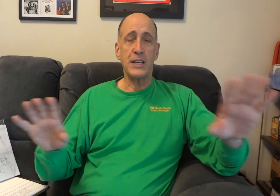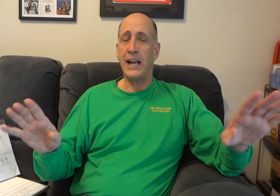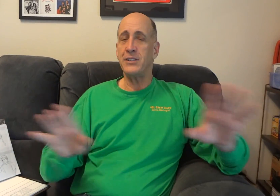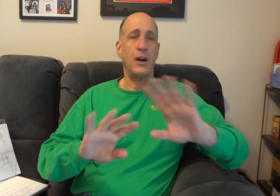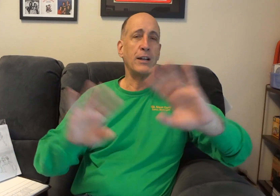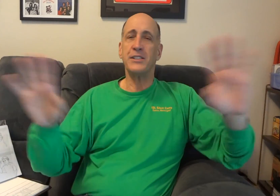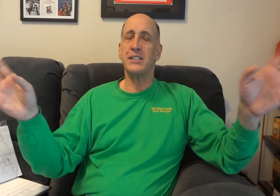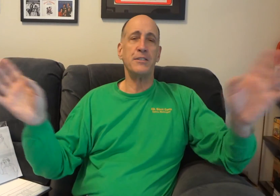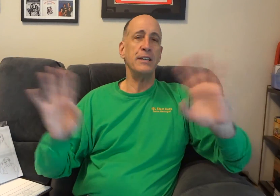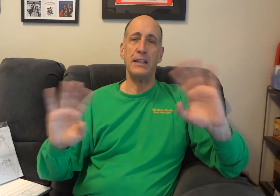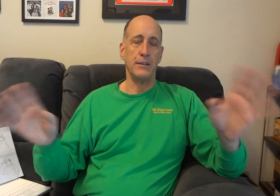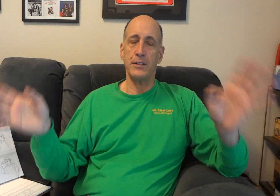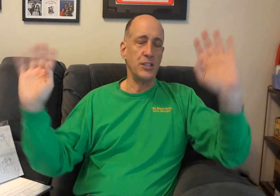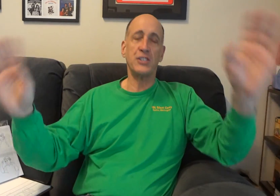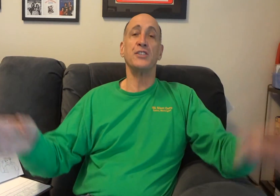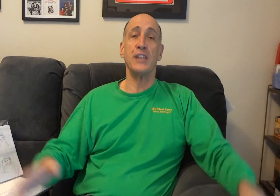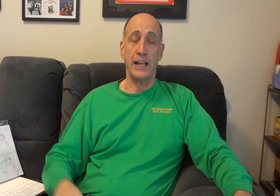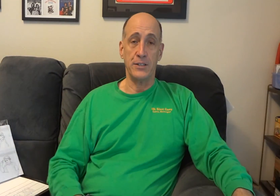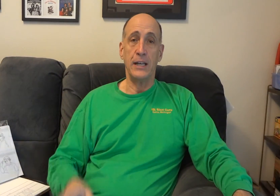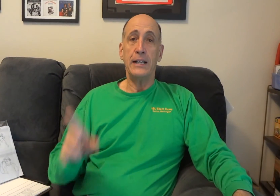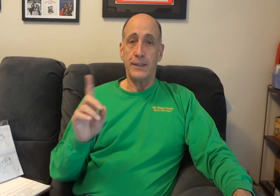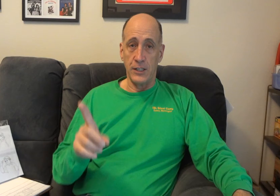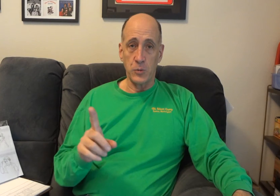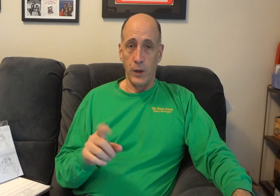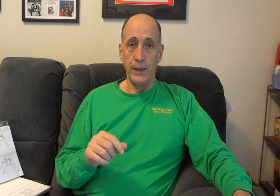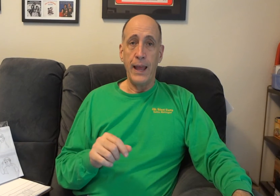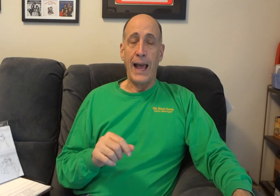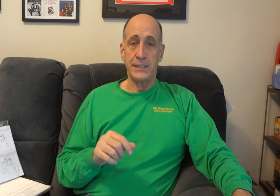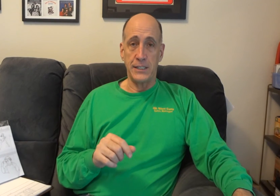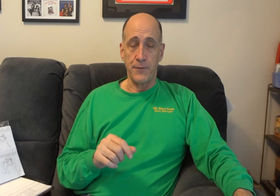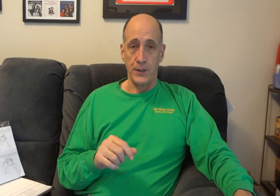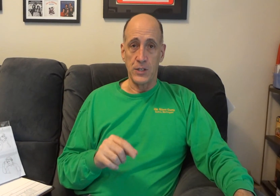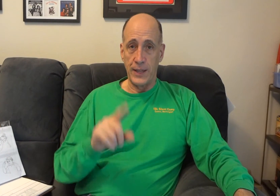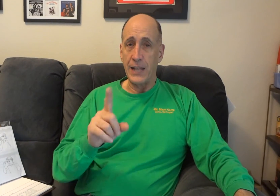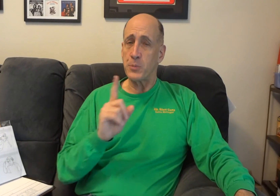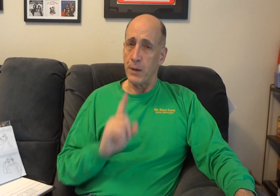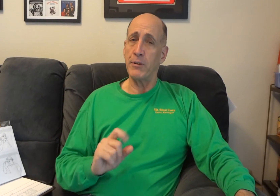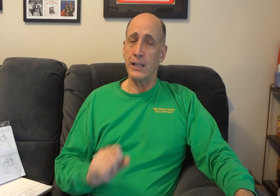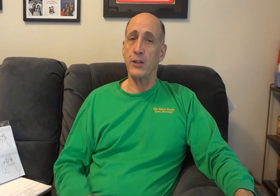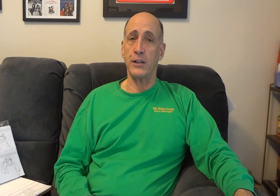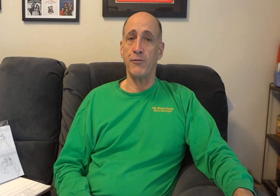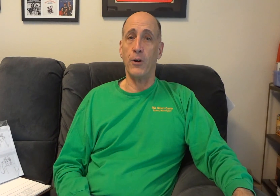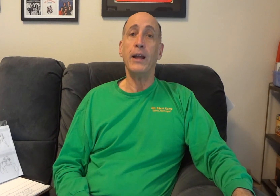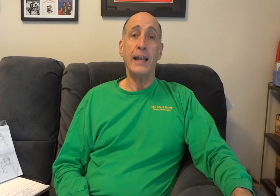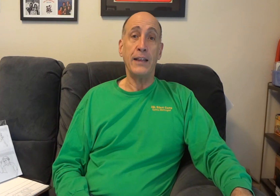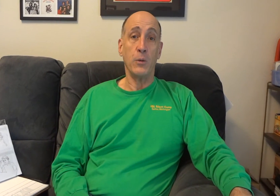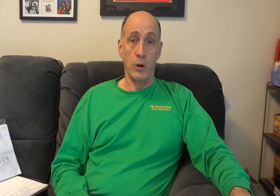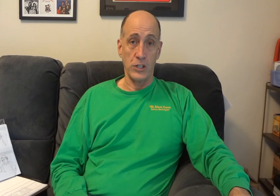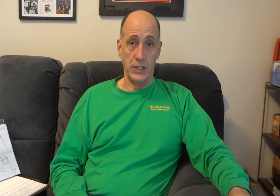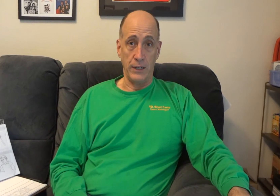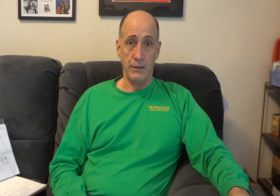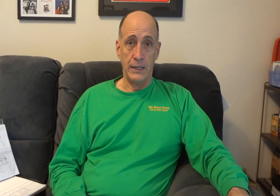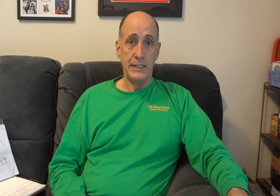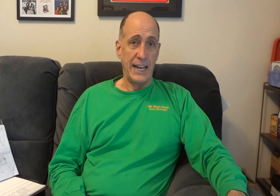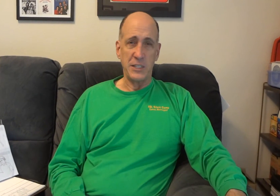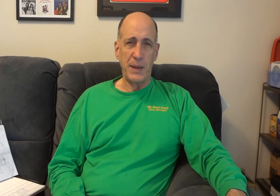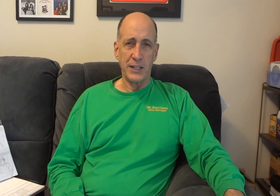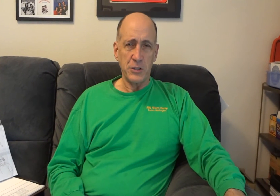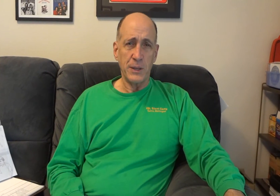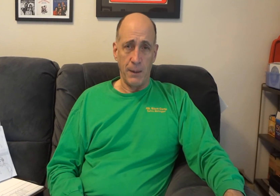signs are considered neither. They're just the signs. This one has a difference, and that's what I'm really looking for in the worksheet, not to make it too